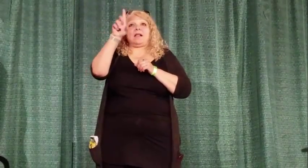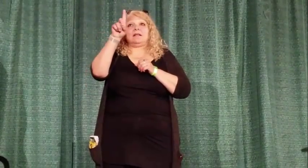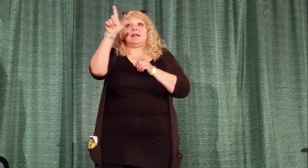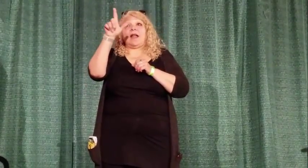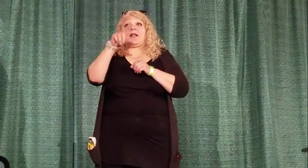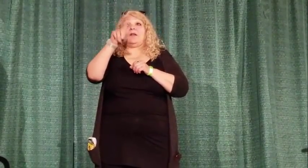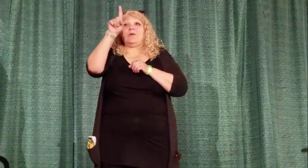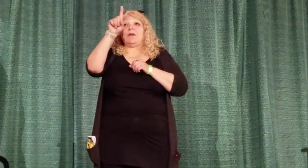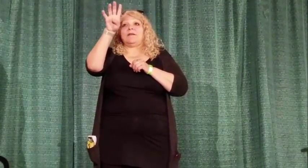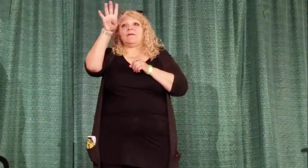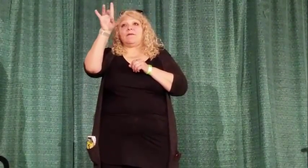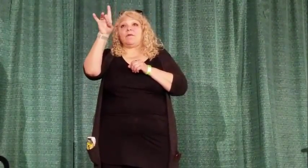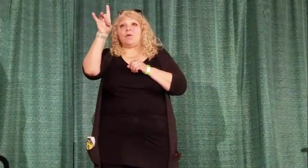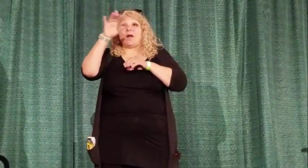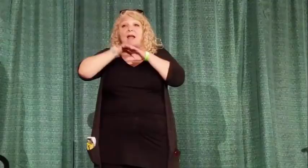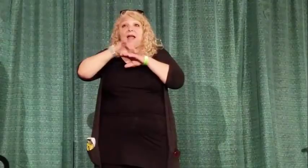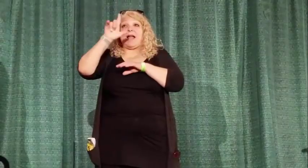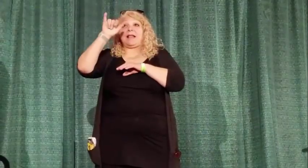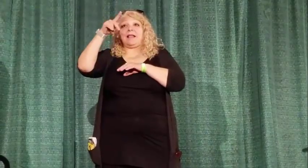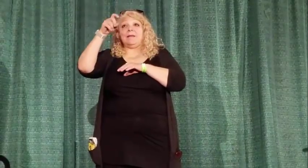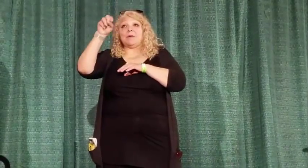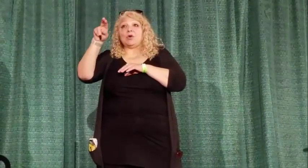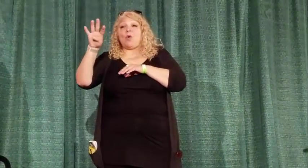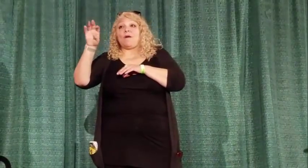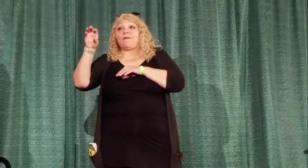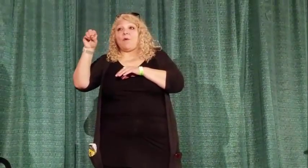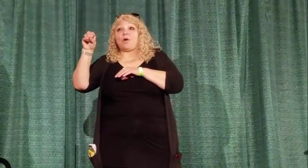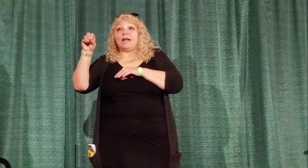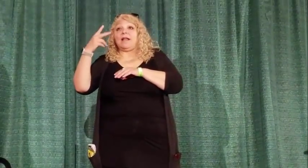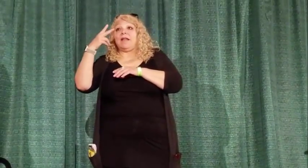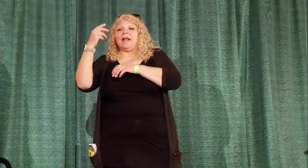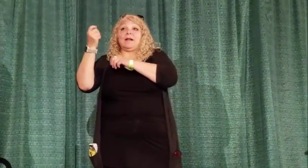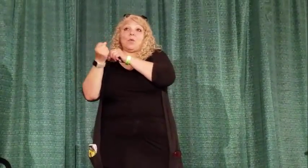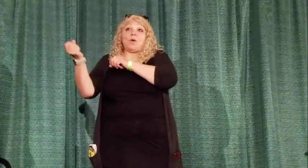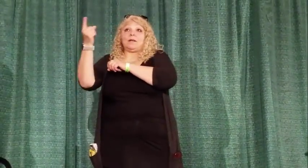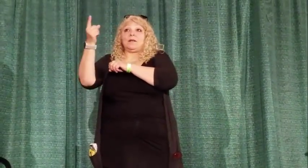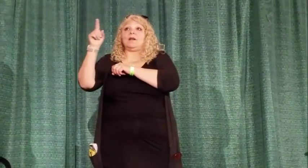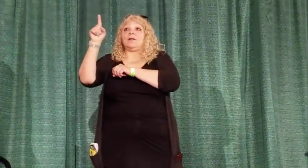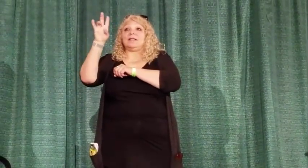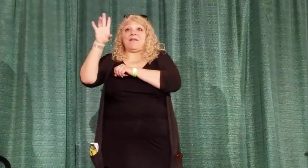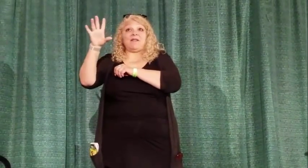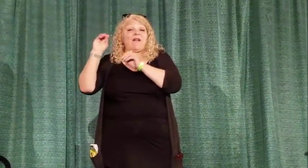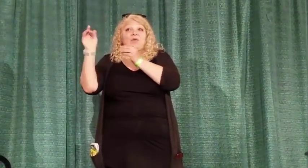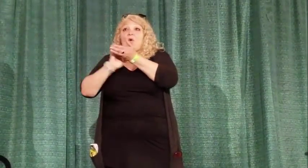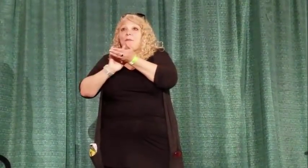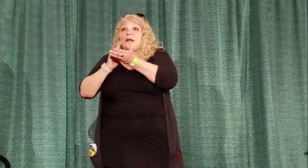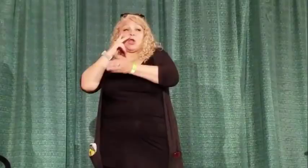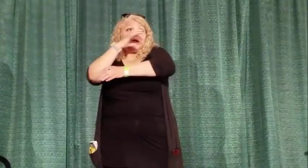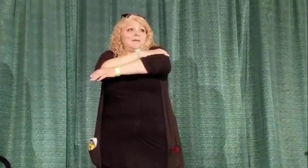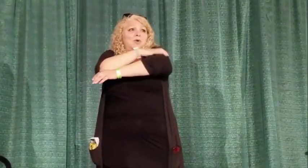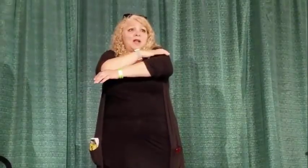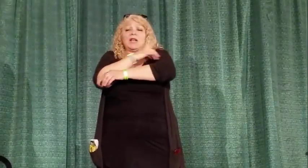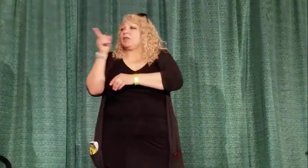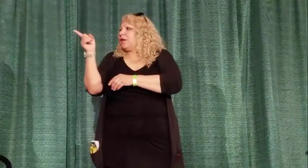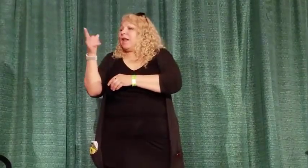of 148 on Lipitor 40. And look at a year later, it's 75 on no medication. Look at his blood pressure on 3 blood